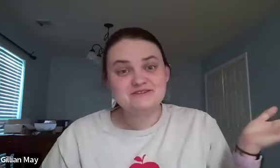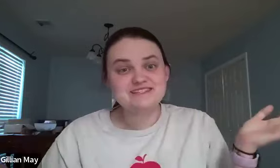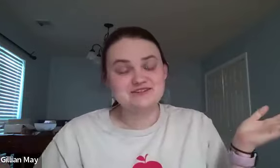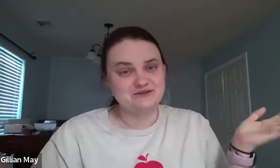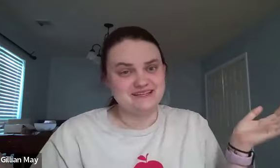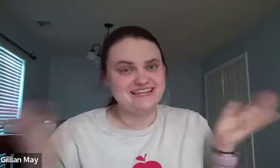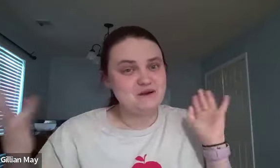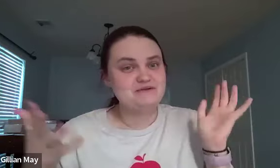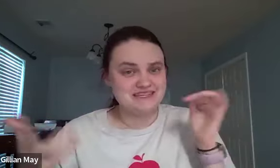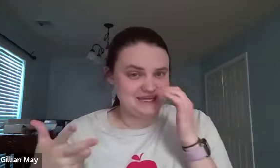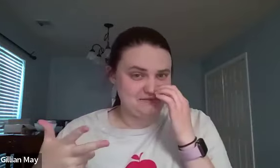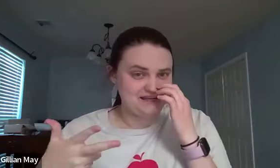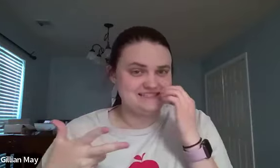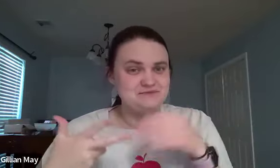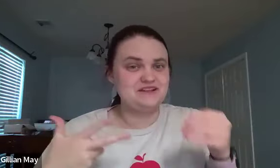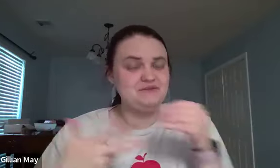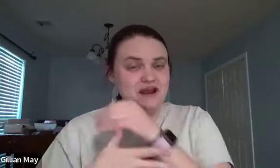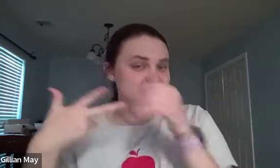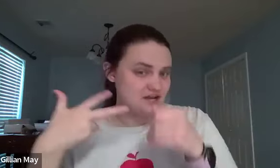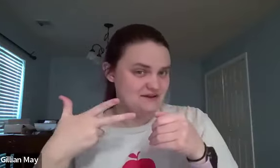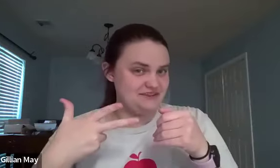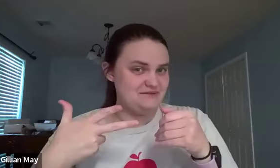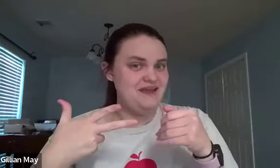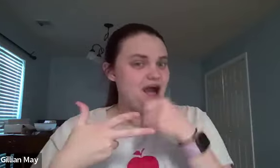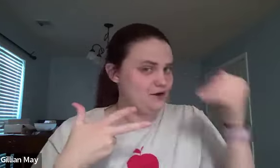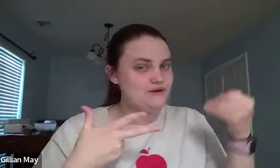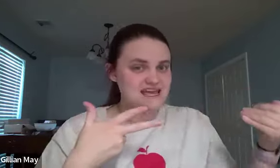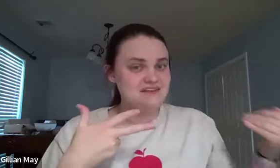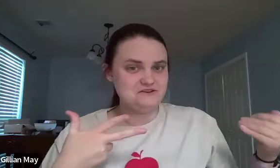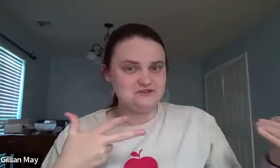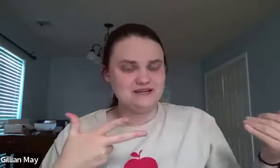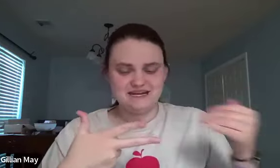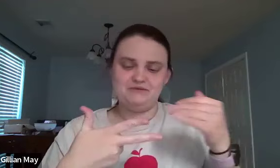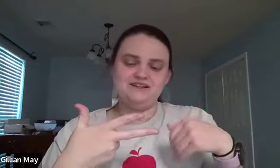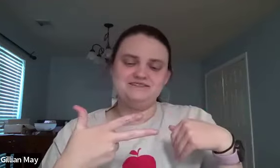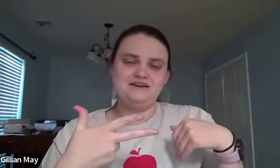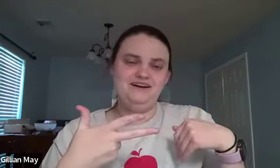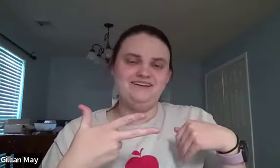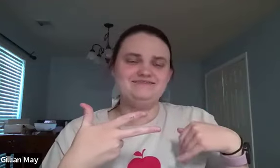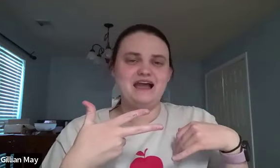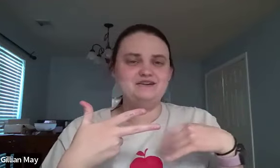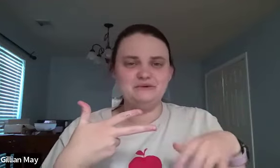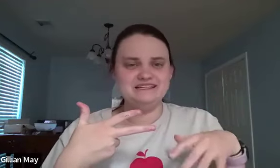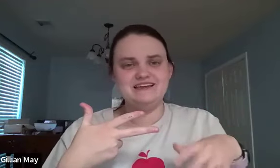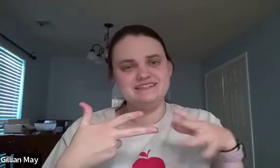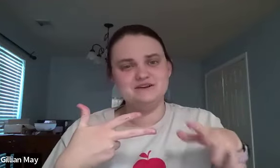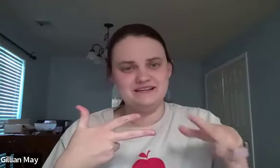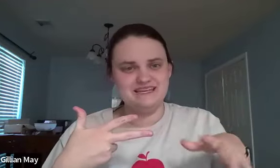and sister are twins. That's why I was thinking about it, because typically when I talk about them, I always add that they're twins, and I realized it's like, oh, I don't want to sign this until I say it